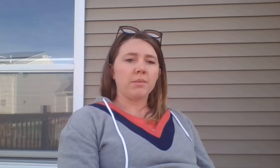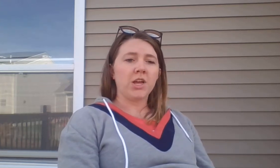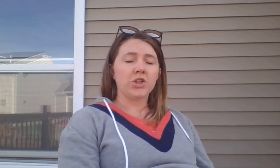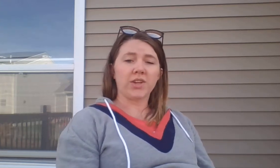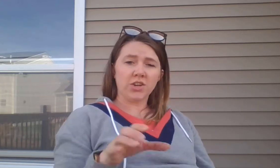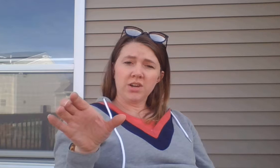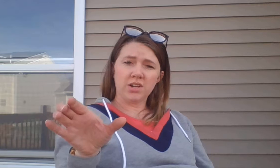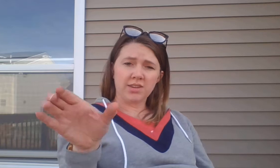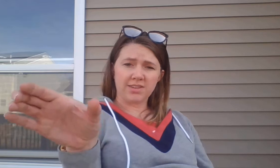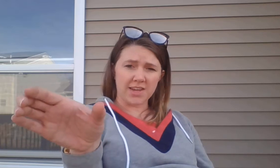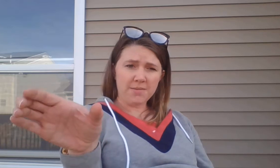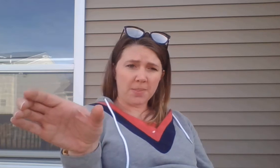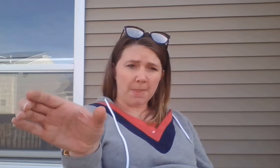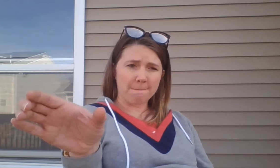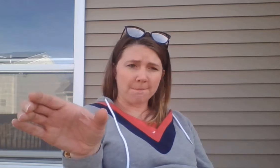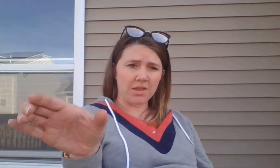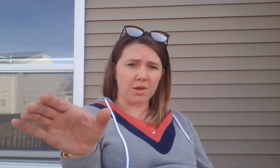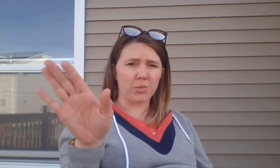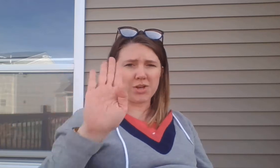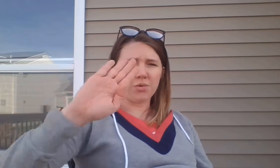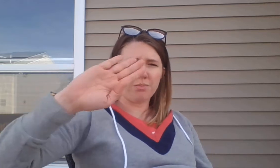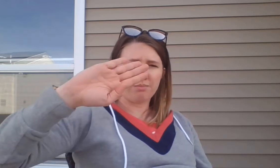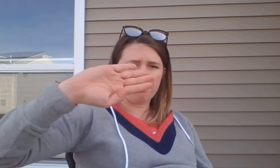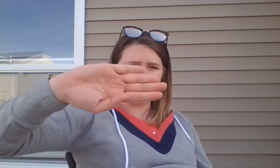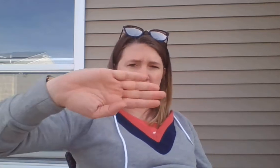exam. Dresser, C, and window, B.